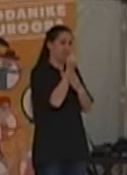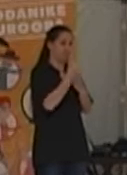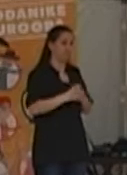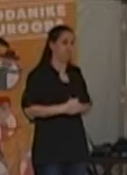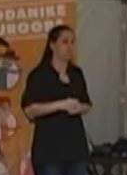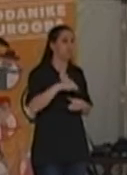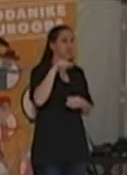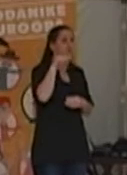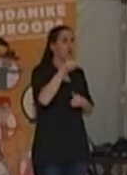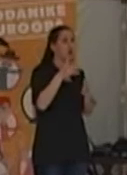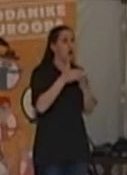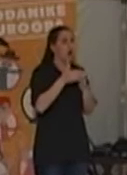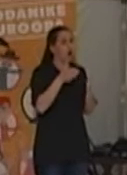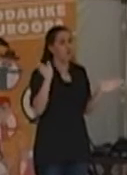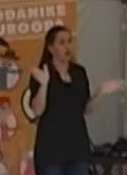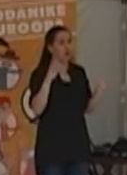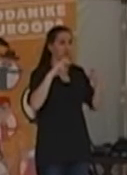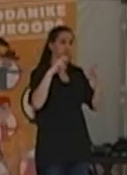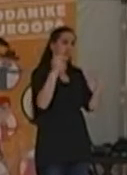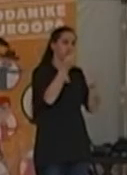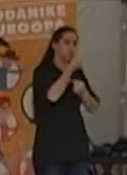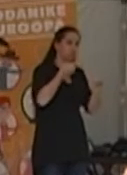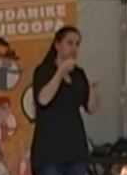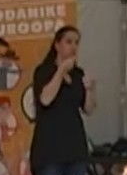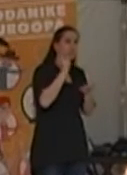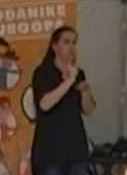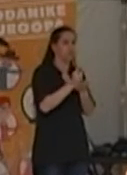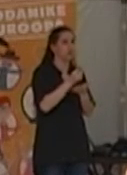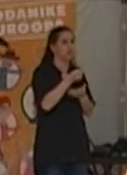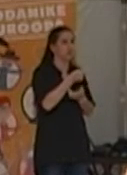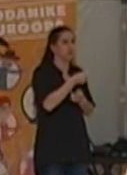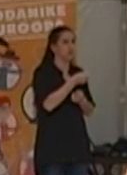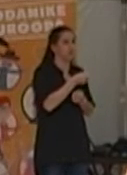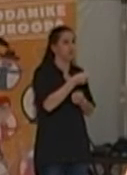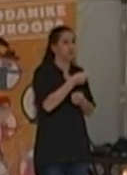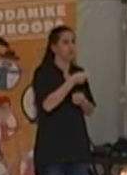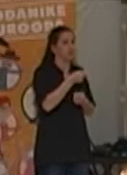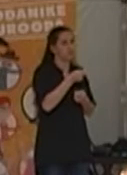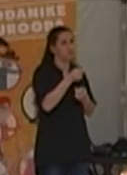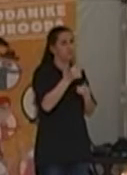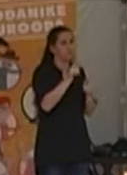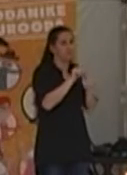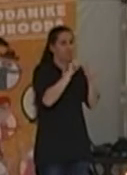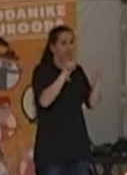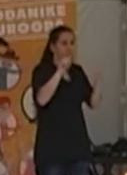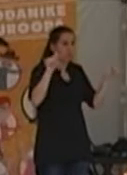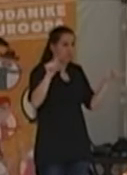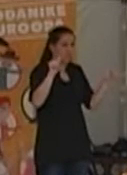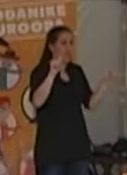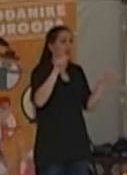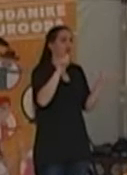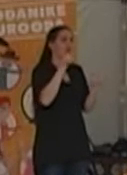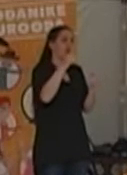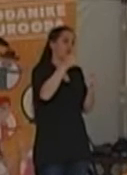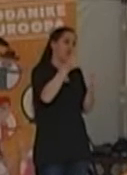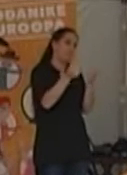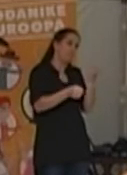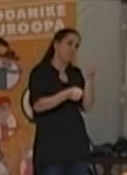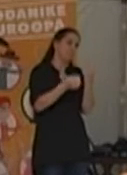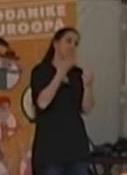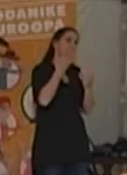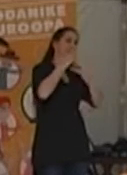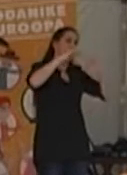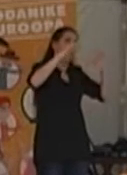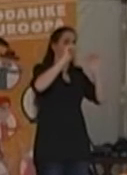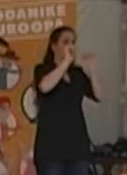that public arena should be widened also to all the other Nordic countries. So we realize